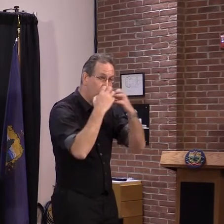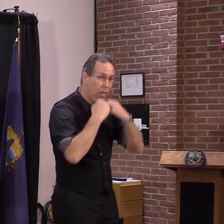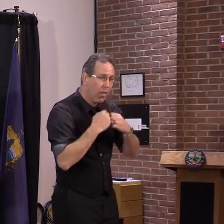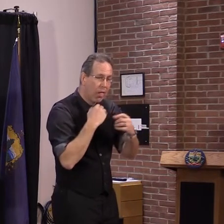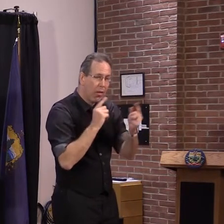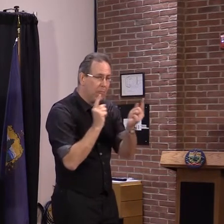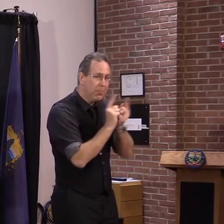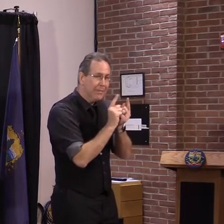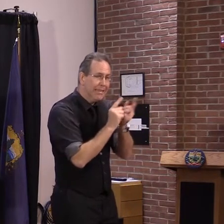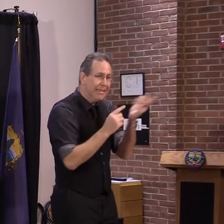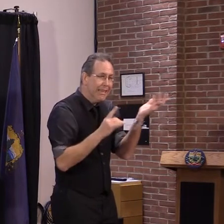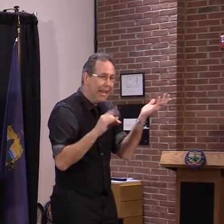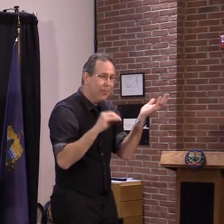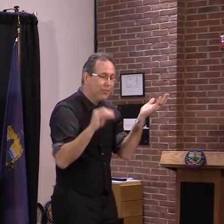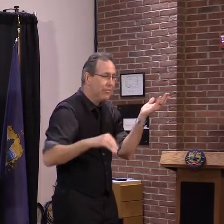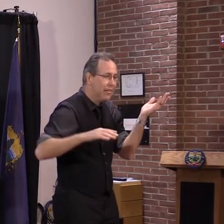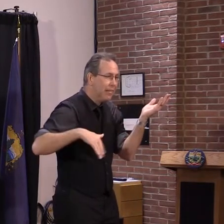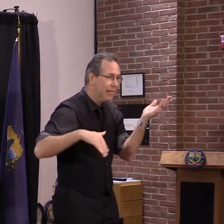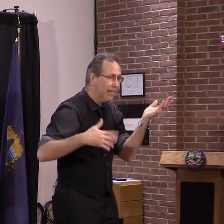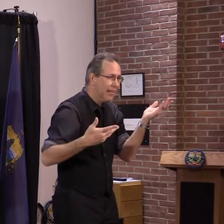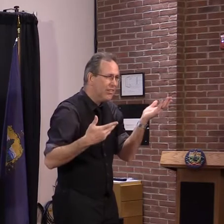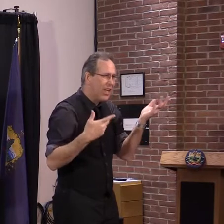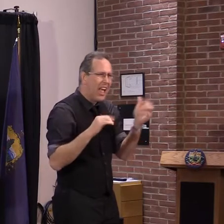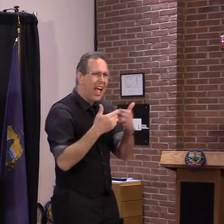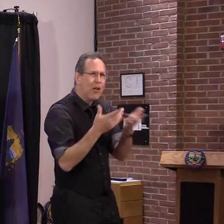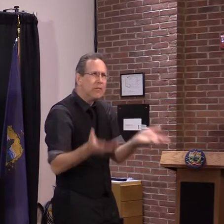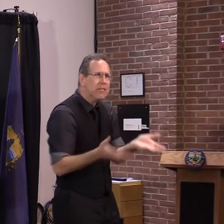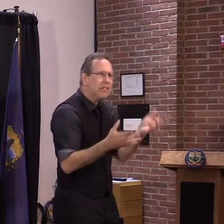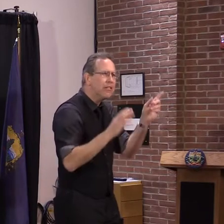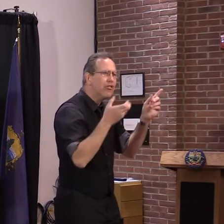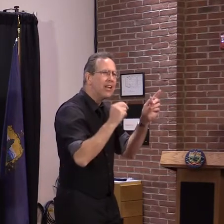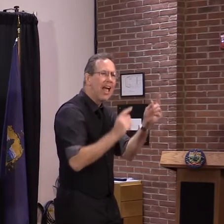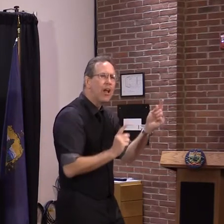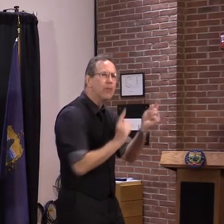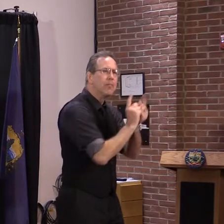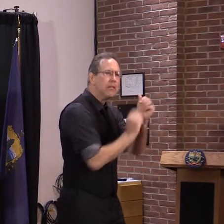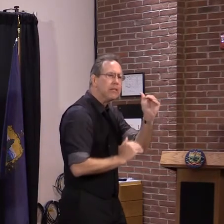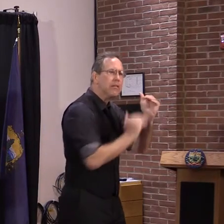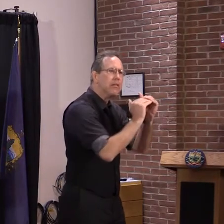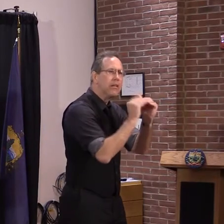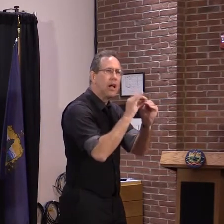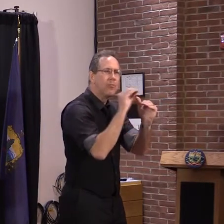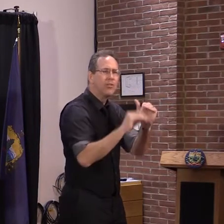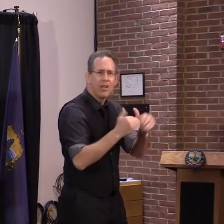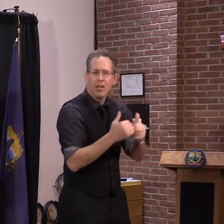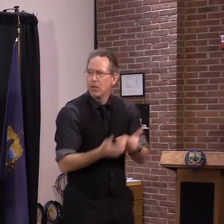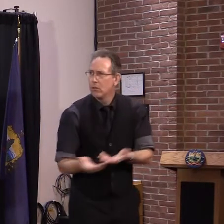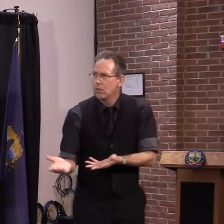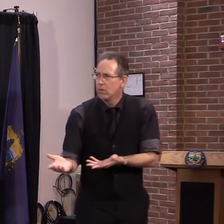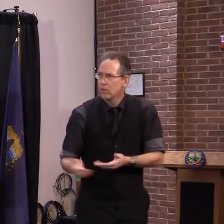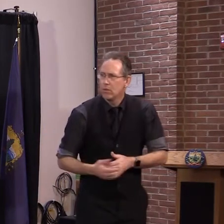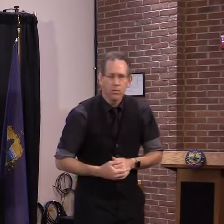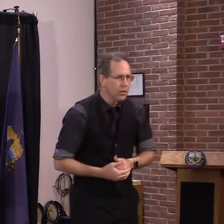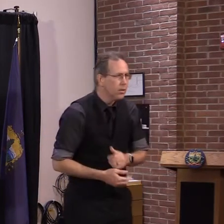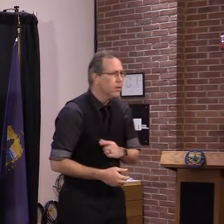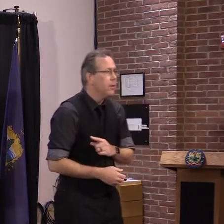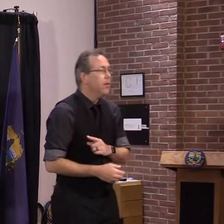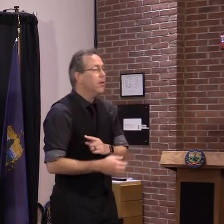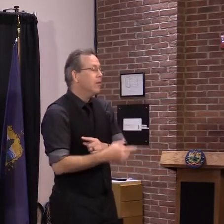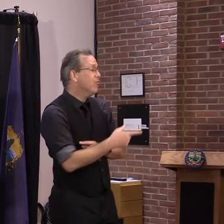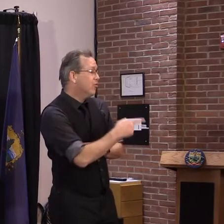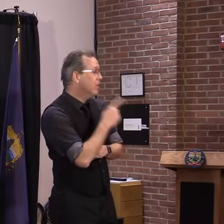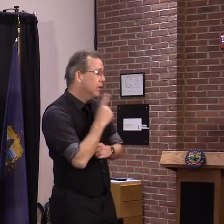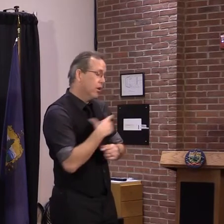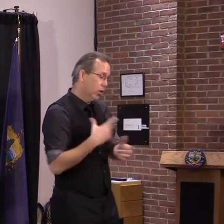those numbers up for younger kids? Yeah, and again, we continue to encourage all to get vaccinated. We think it's